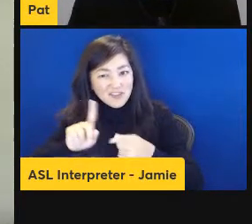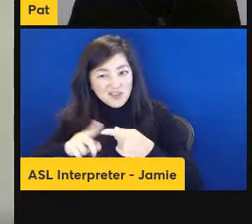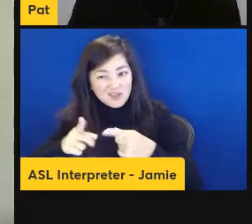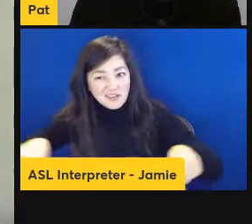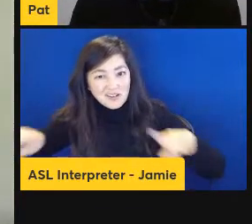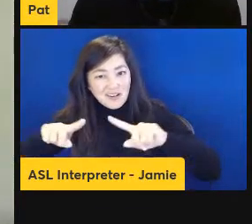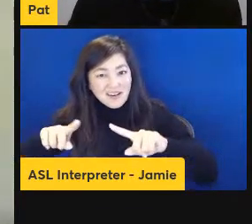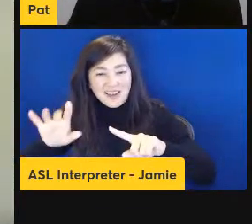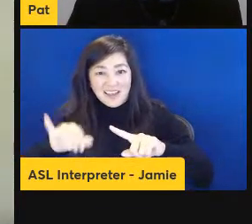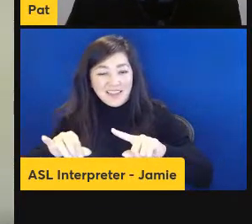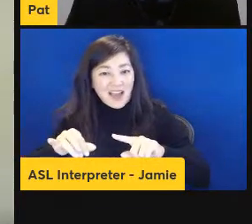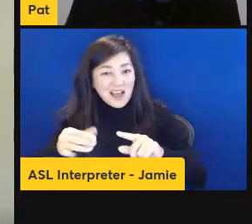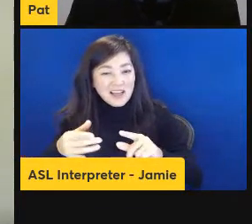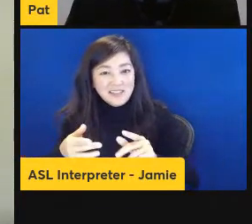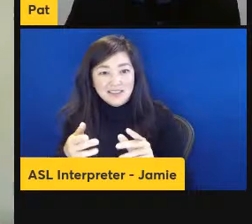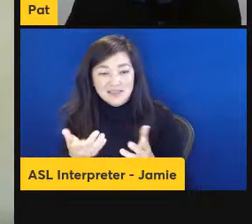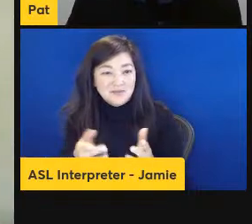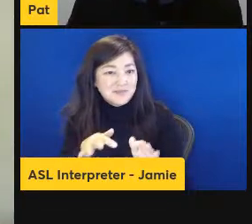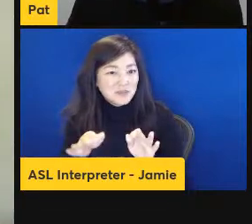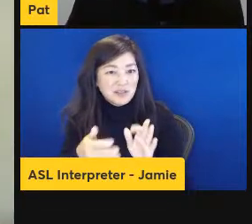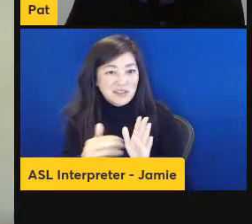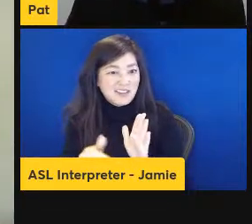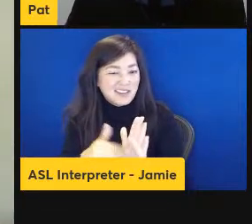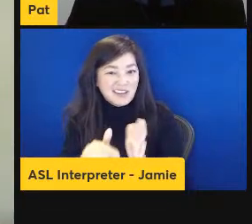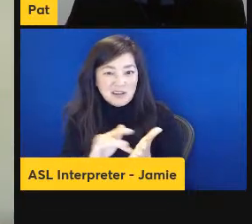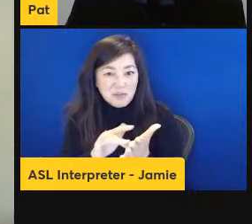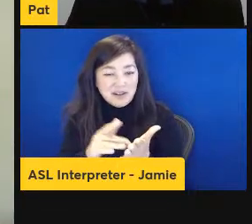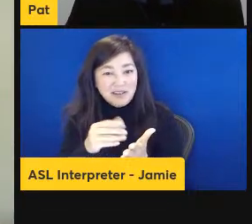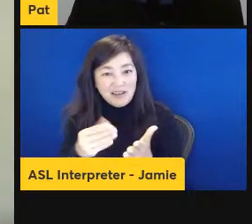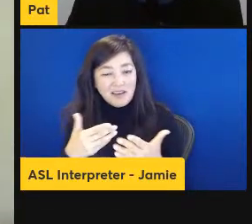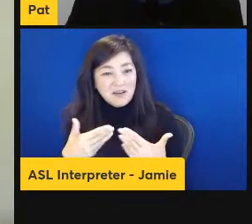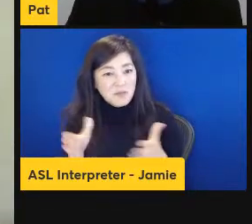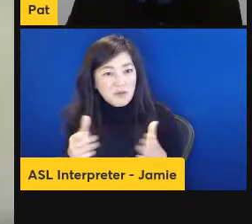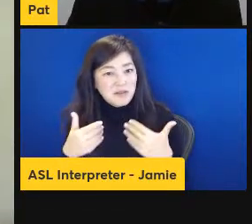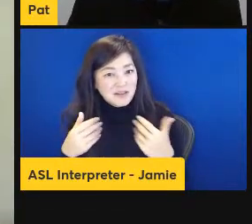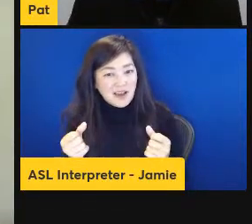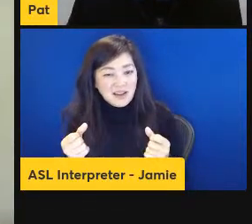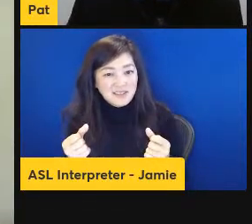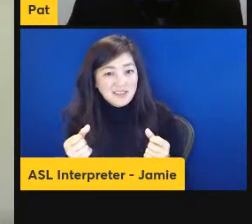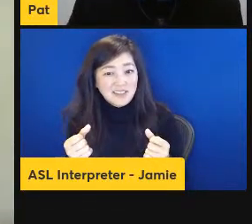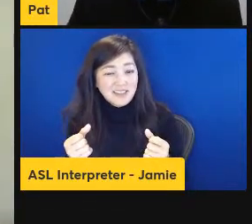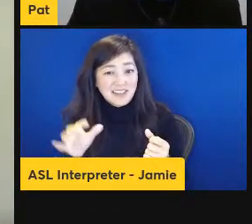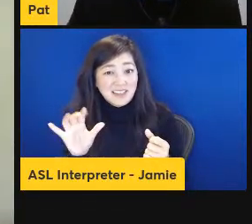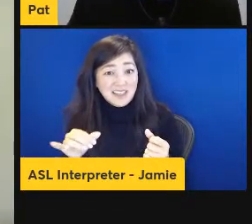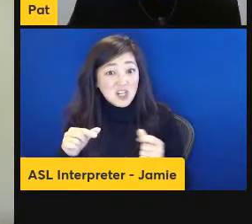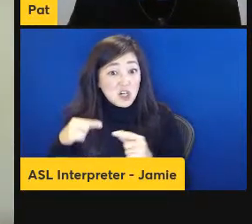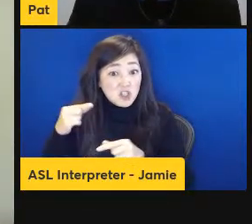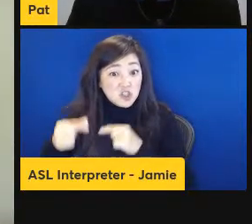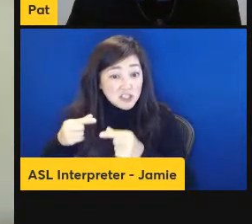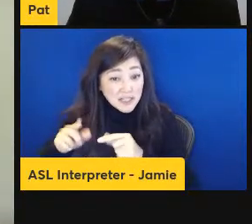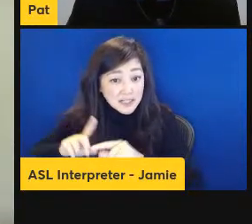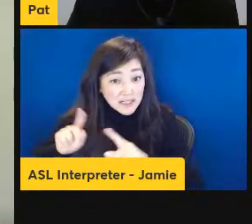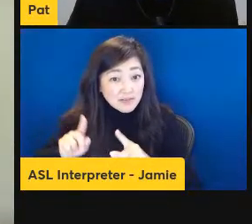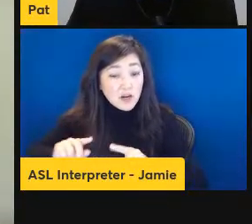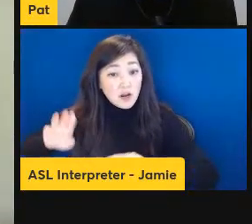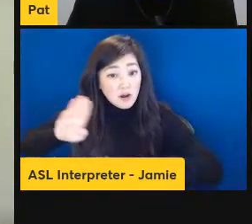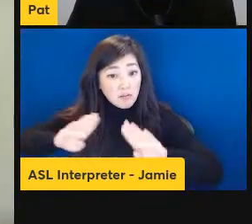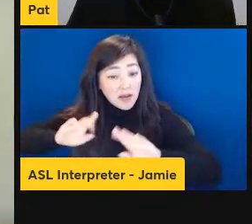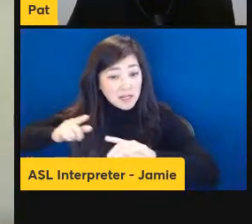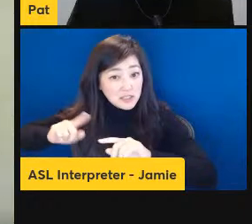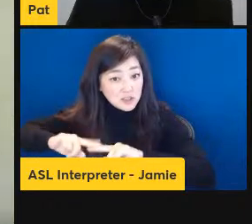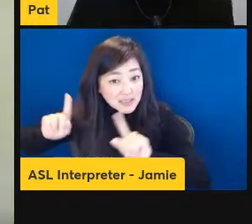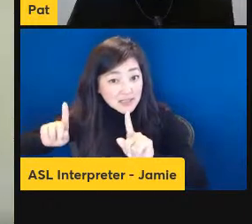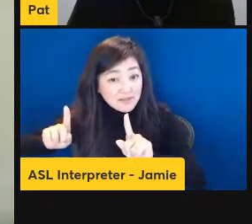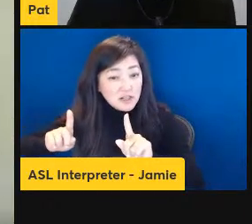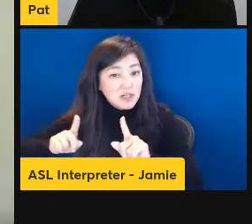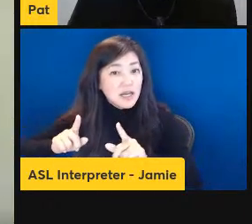again in medicine and in my field, public health, boiled down to there are genetic differences or biological differences or some